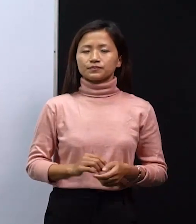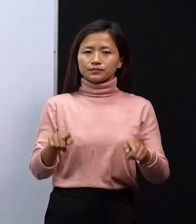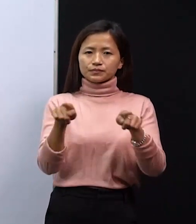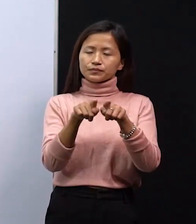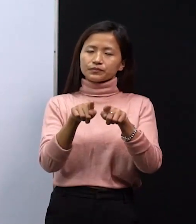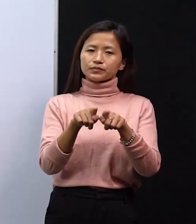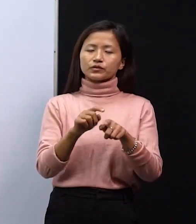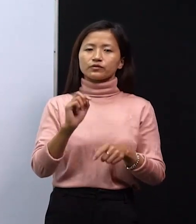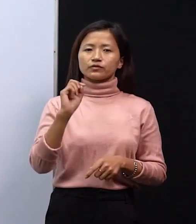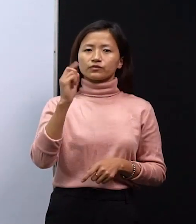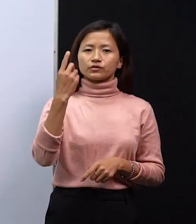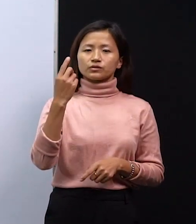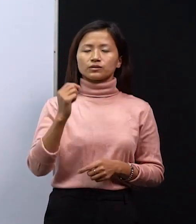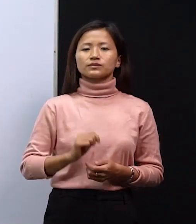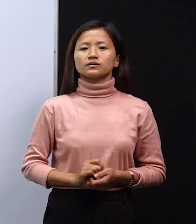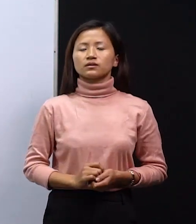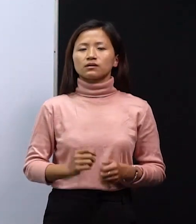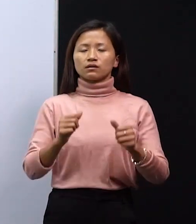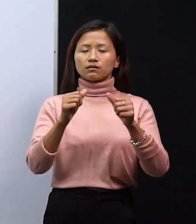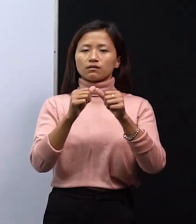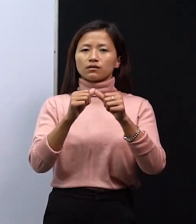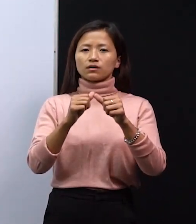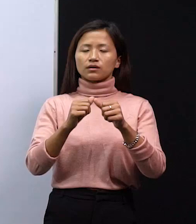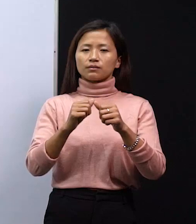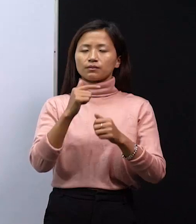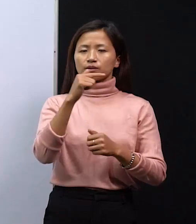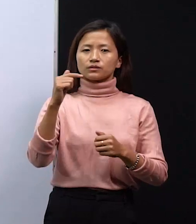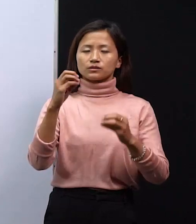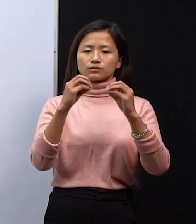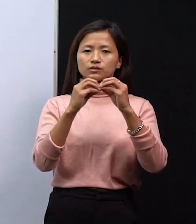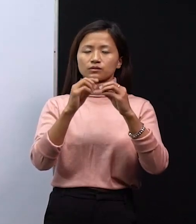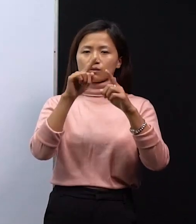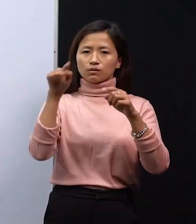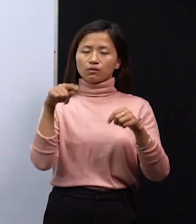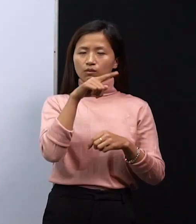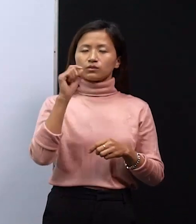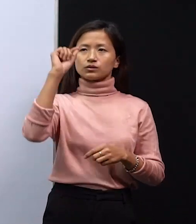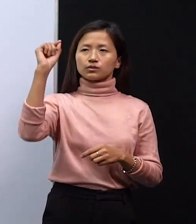to the first one, here a minus b the whole square means